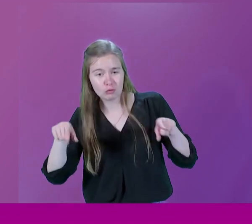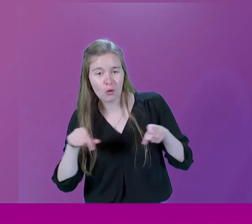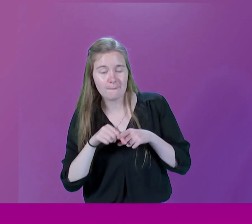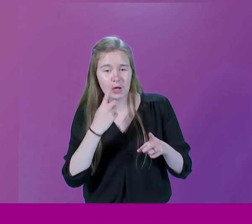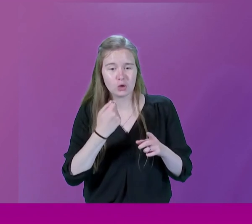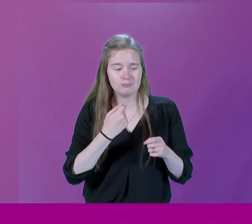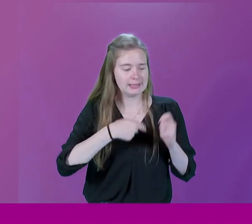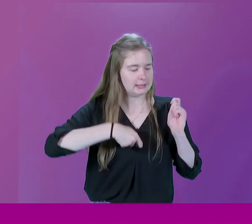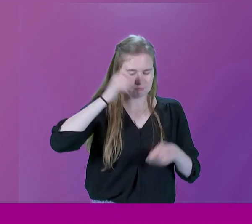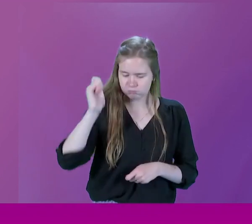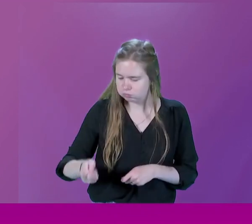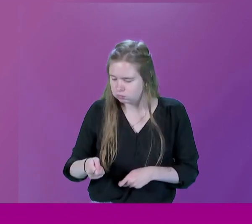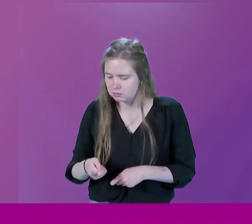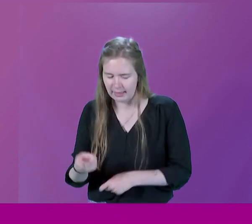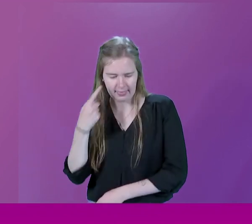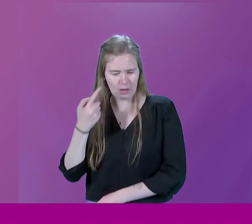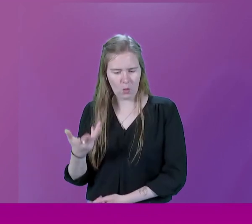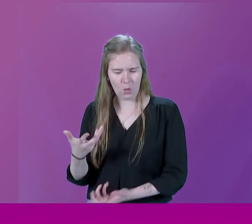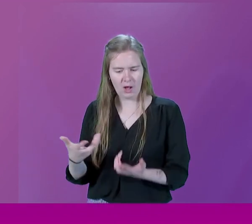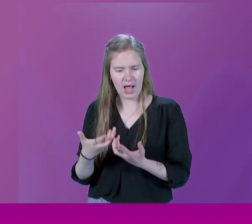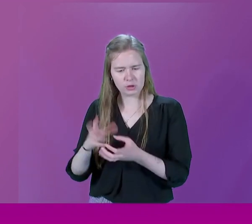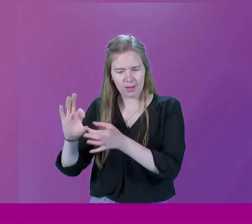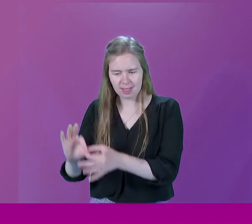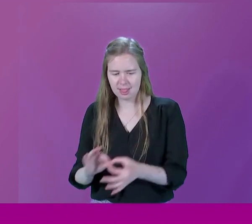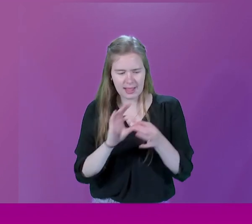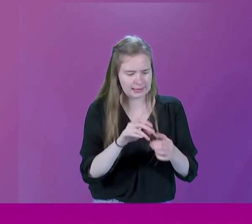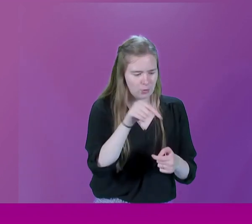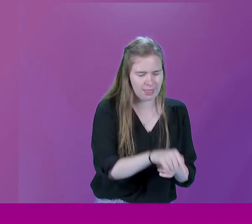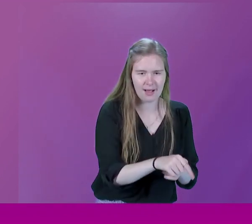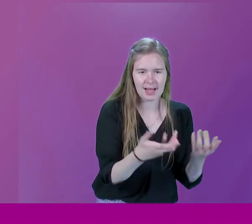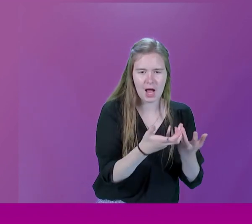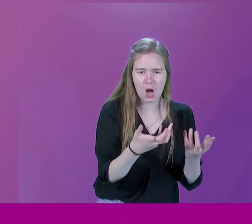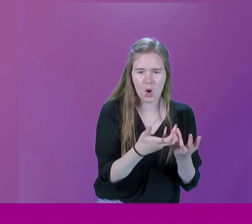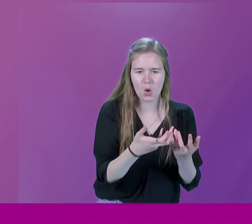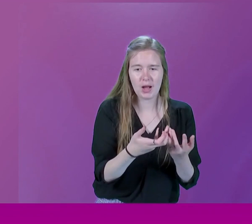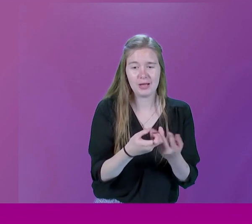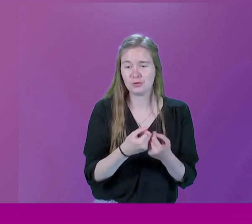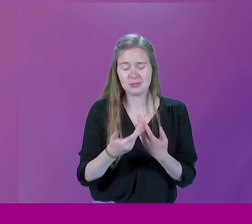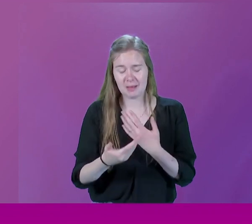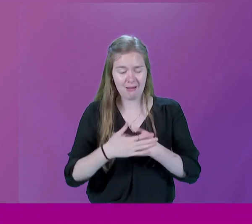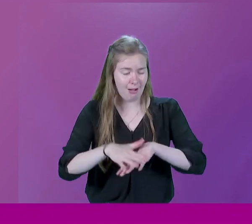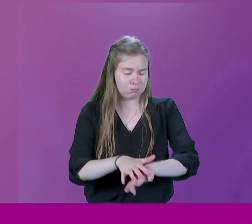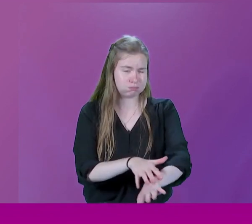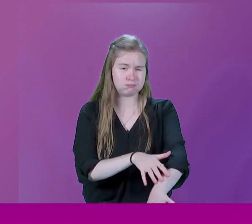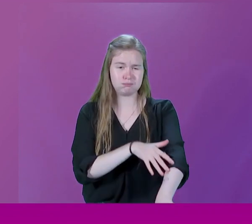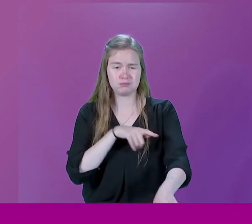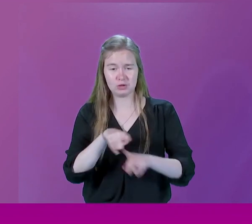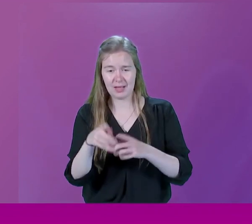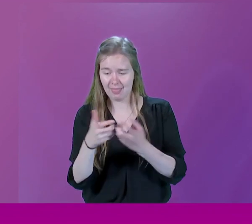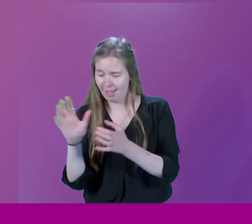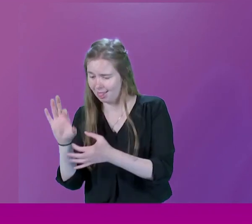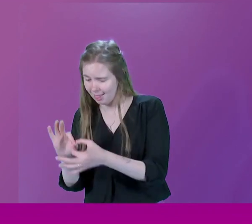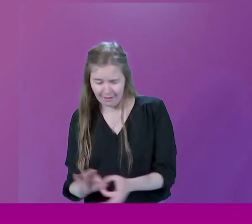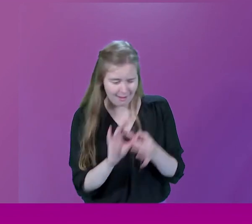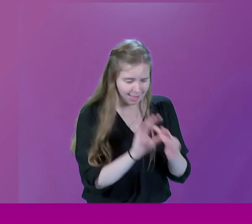might be striking something and thinking, right, how do I want to link that to that? And I may spend ages thinking, how do I want to link that